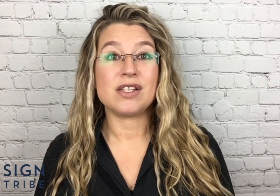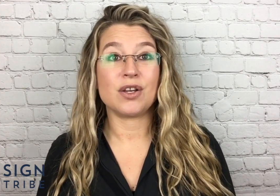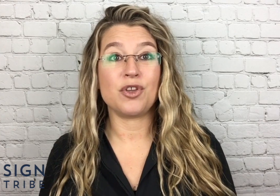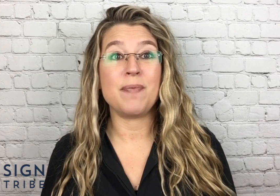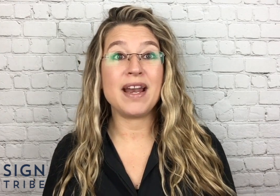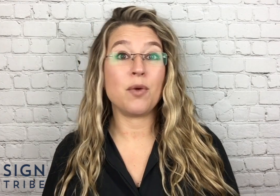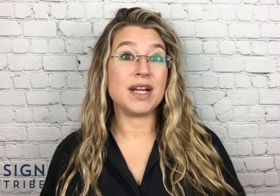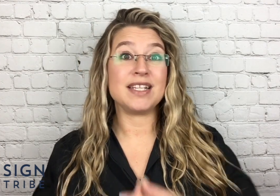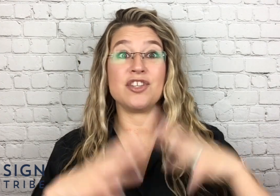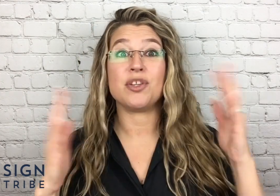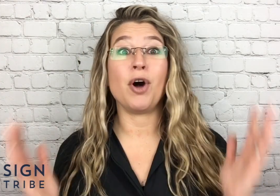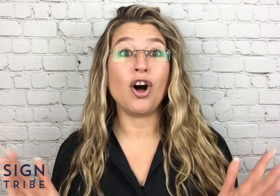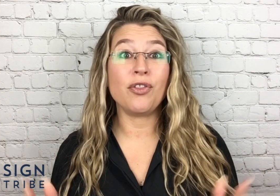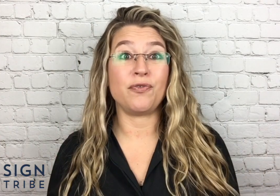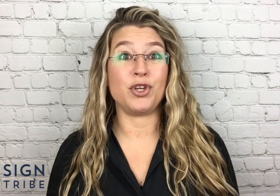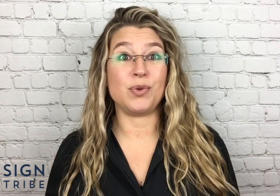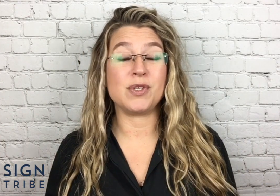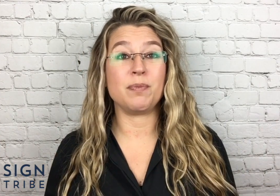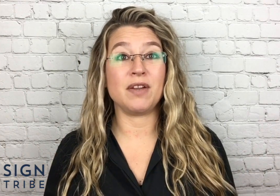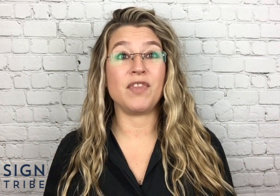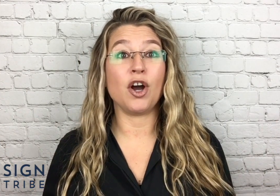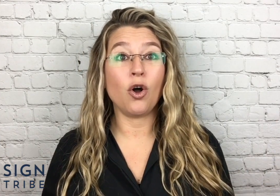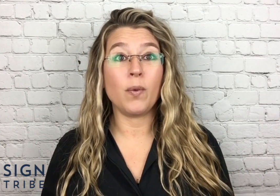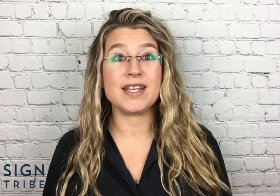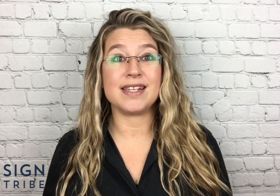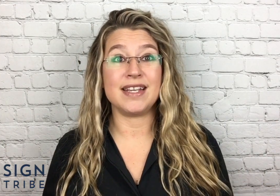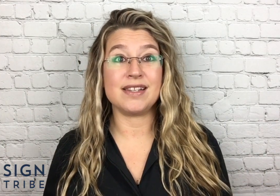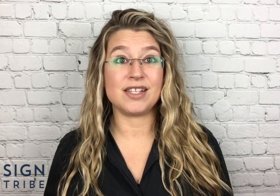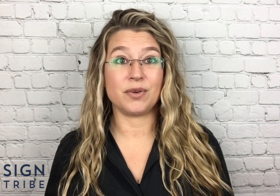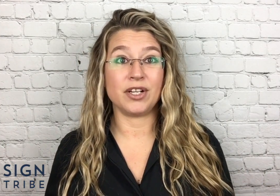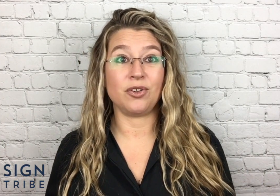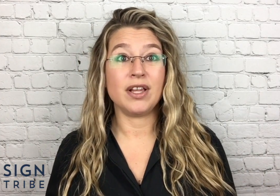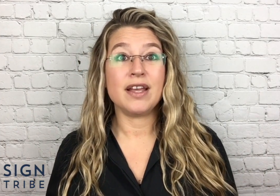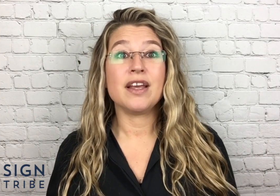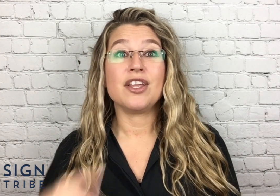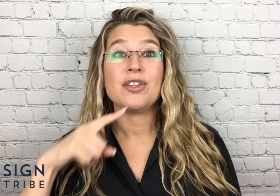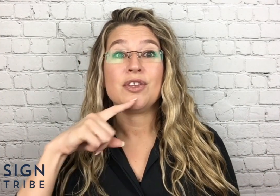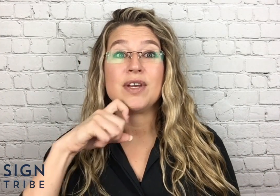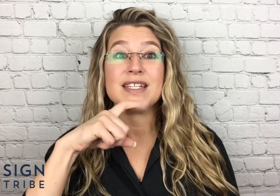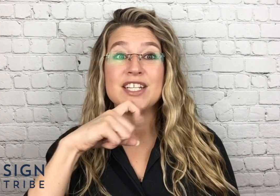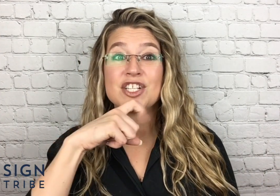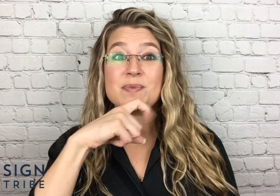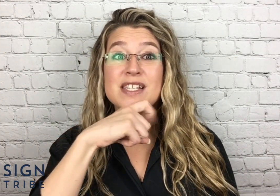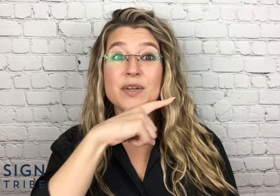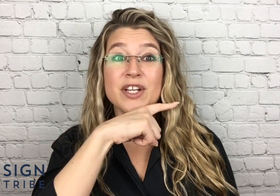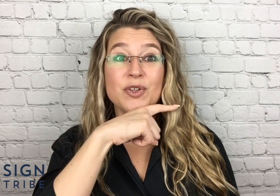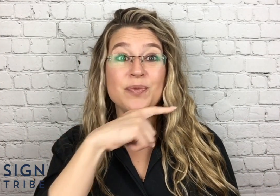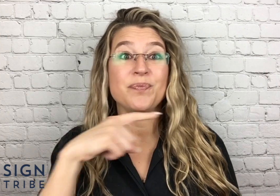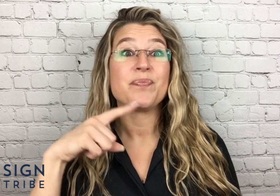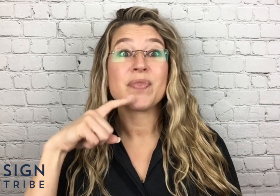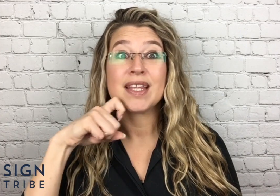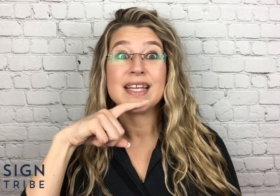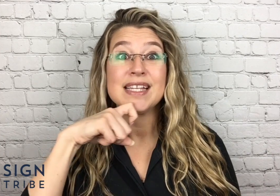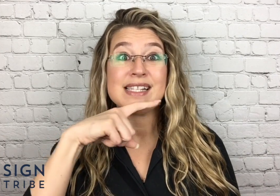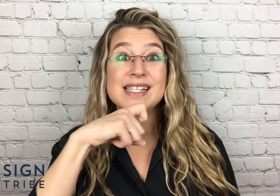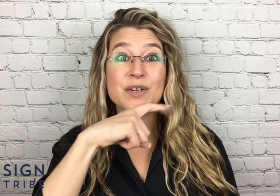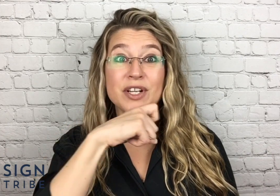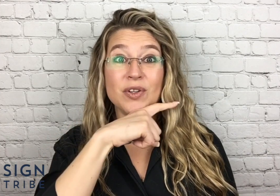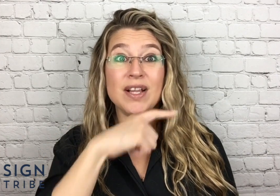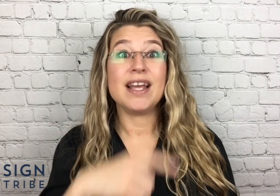you may not want to teach them all the foods, but if they always eat cereal, you can teach them cereal, cereal, and